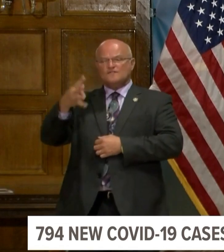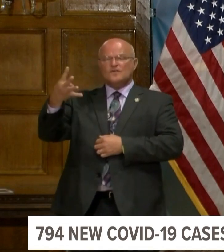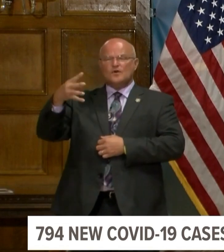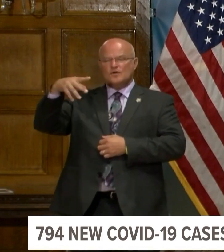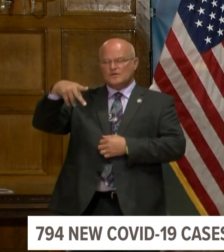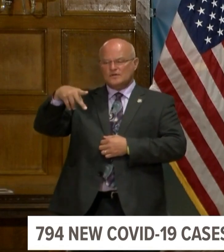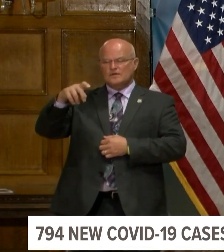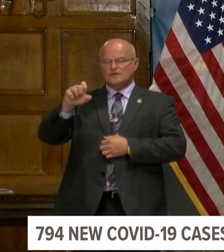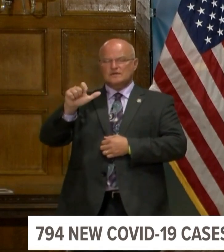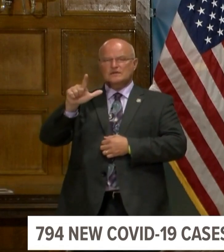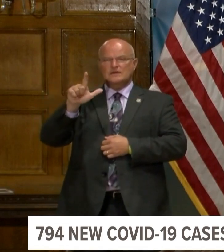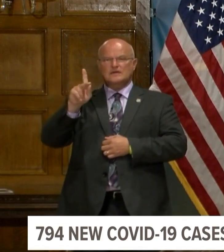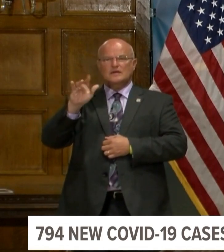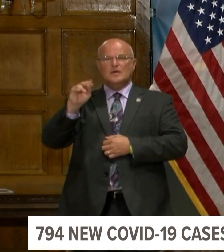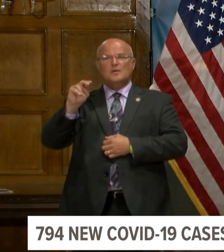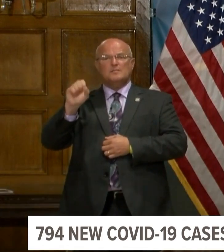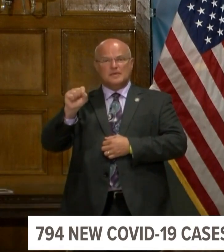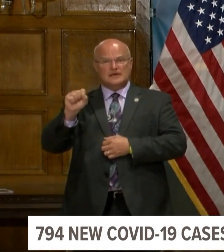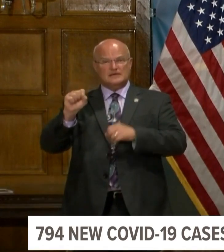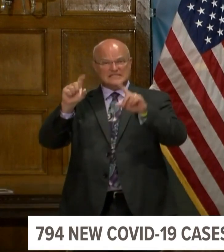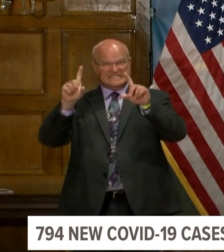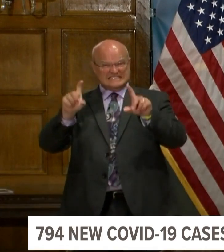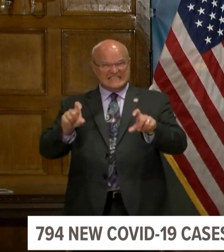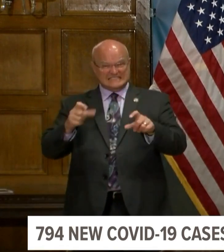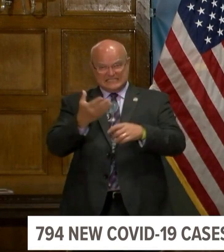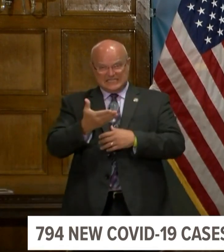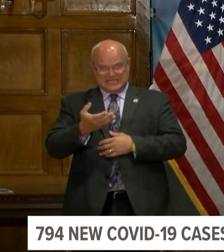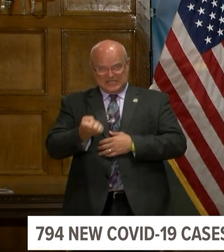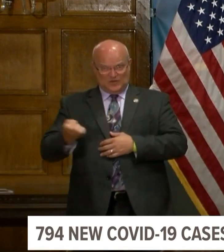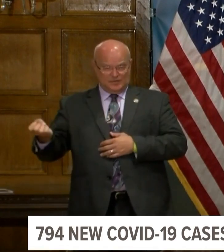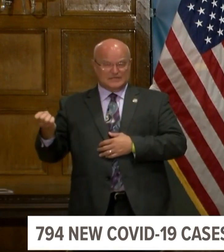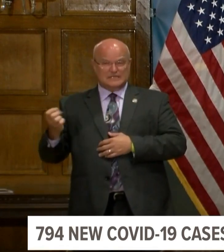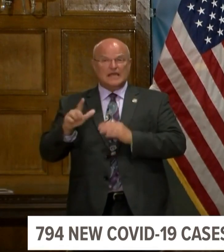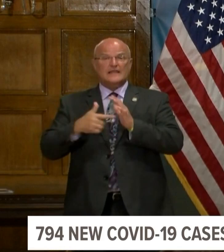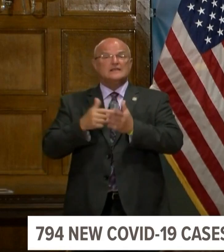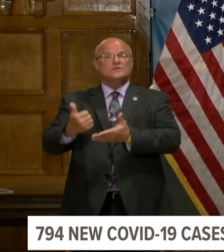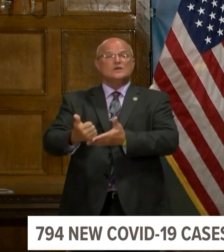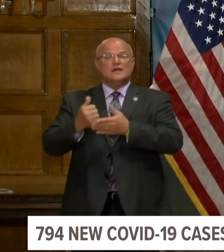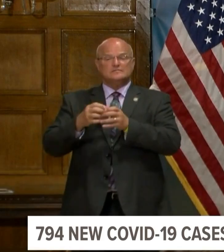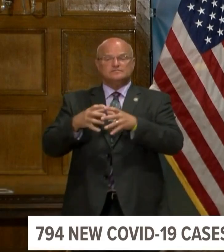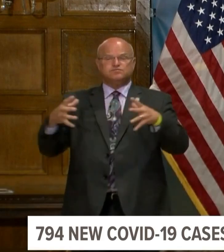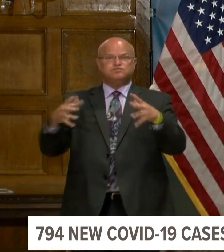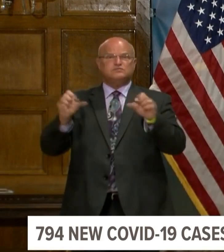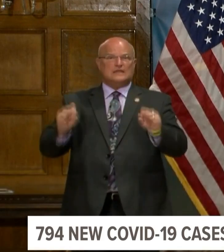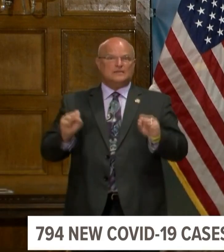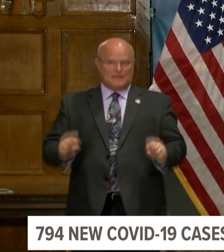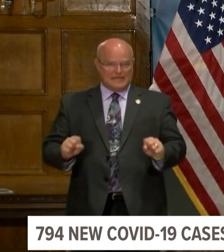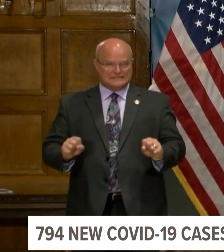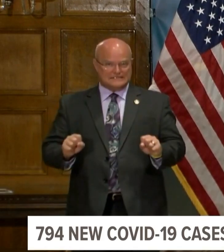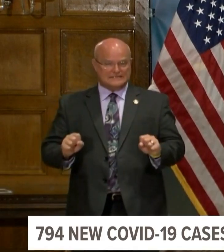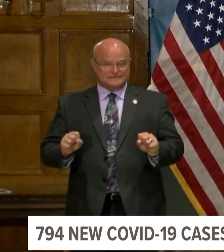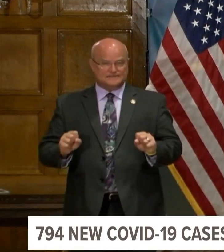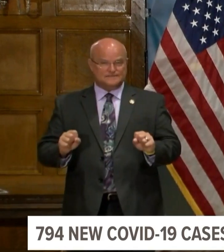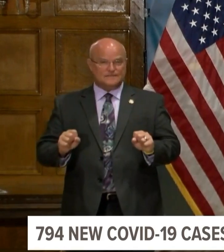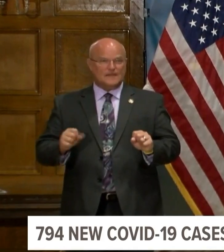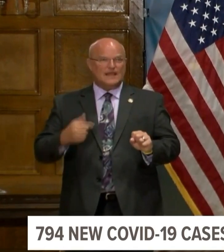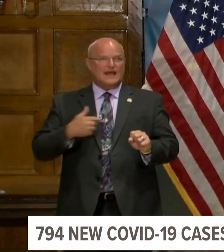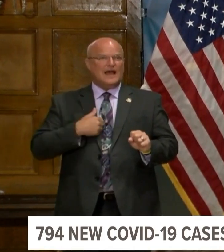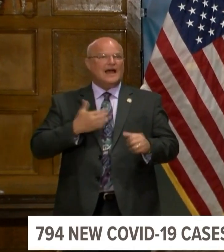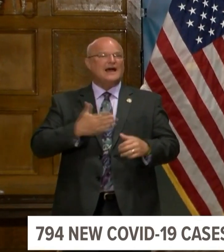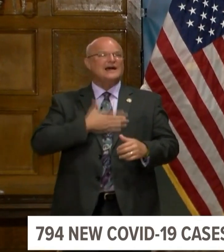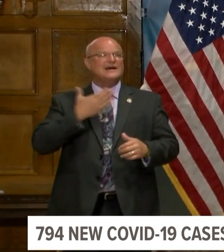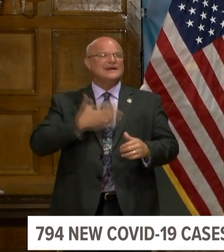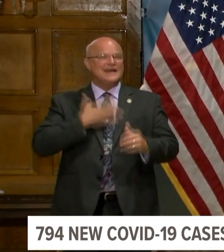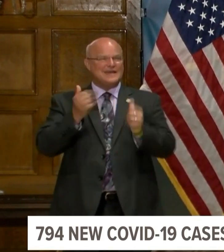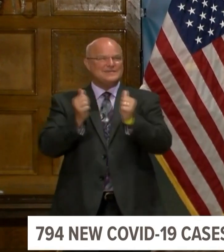and Elkins testing equipment. This will help expand their capacity. I'm very